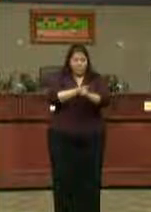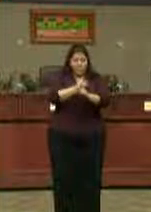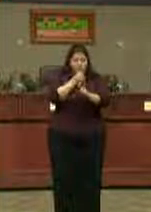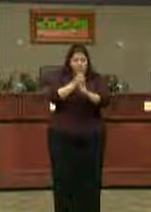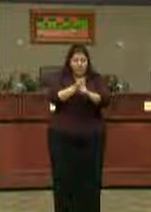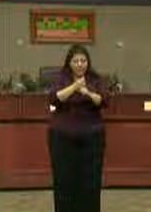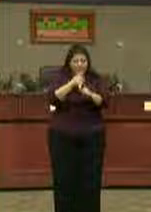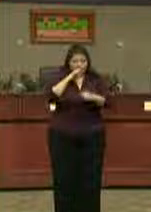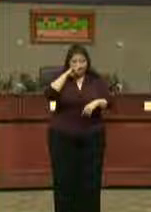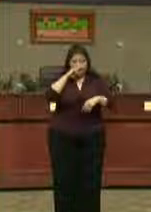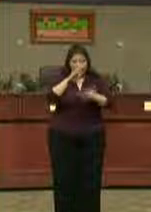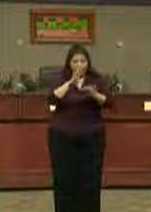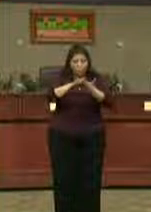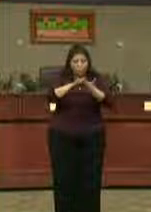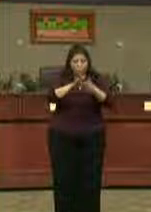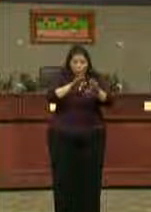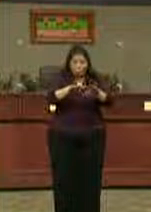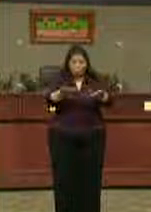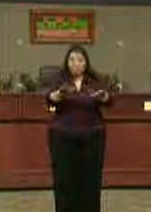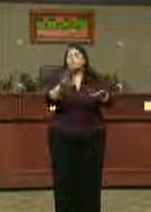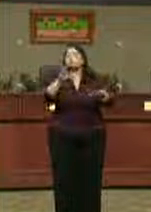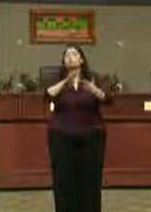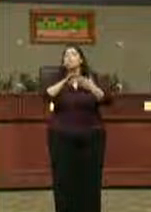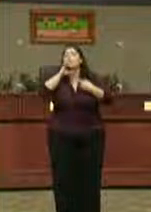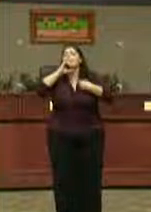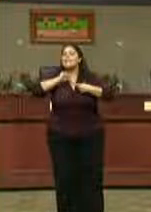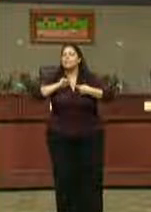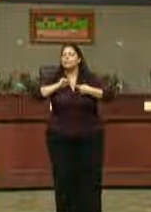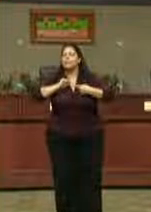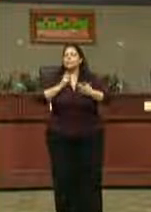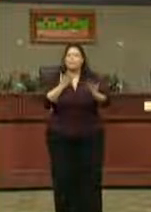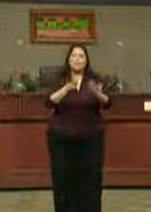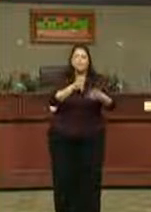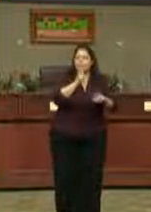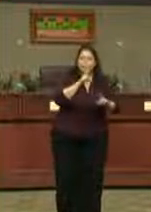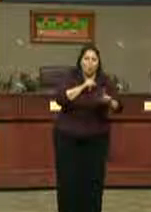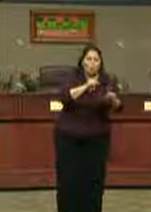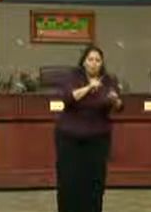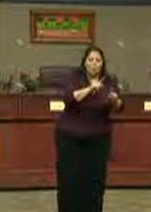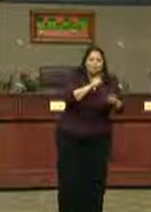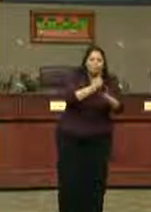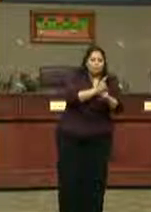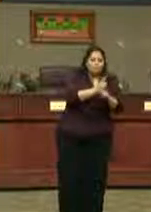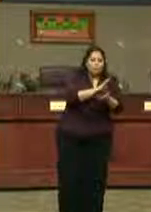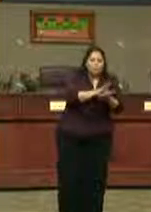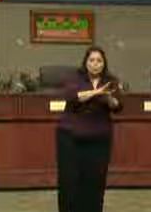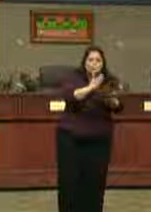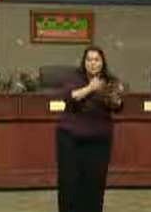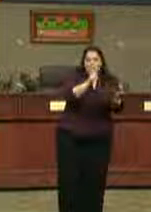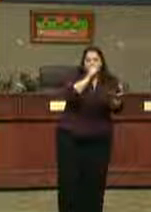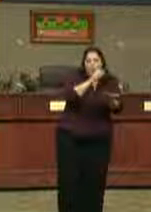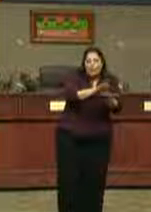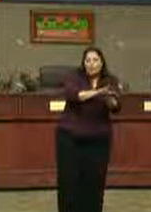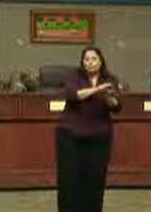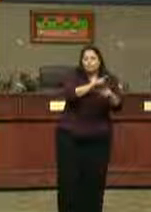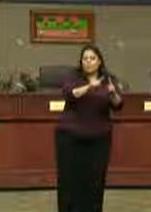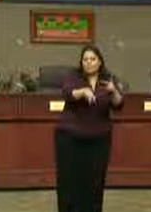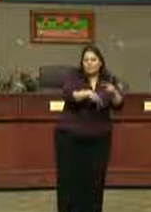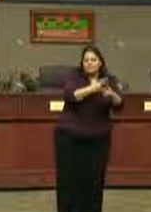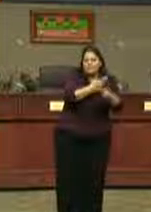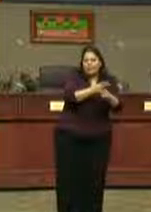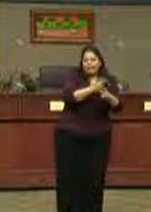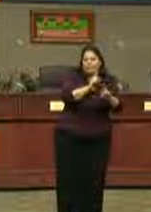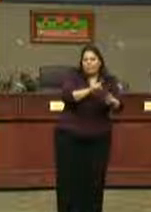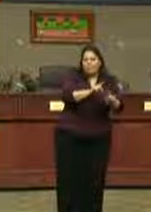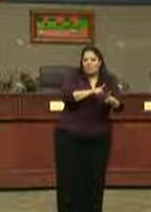school-age children. It doesn't mean that they are in school, because it could be also private schools or other type of institution. It doesn't mean that they are